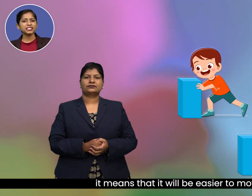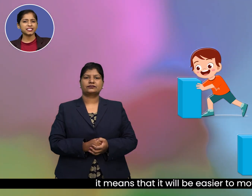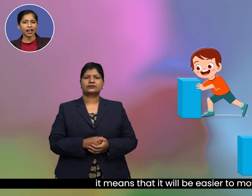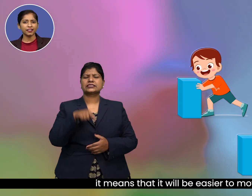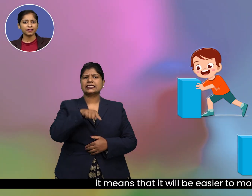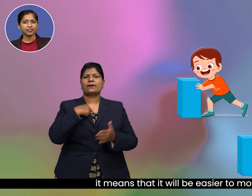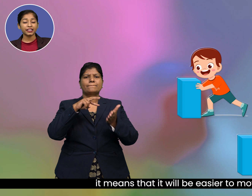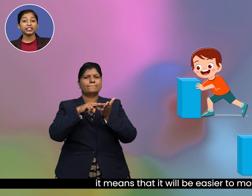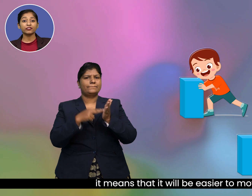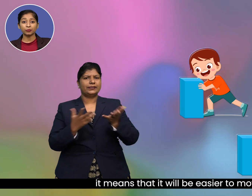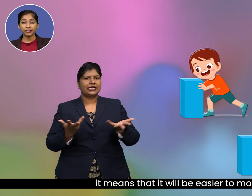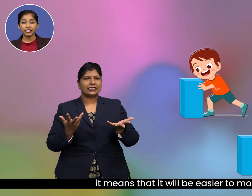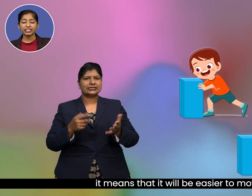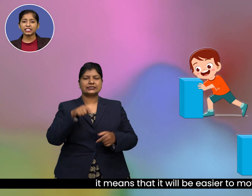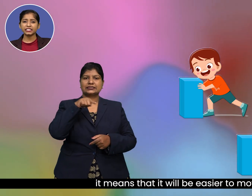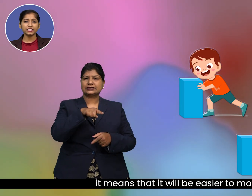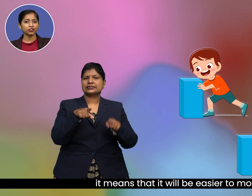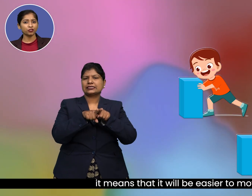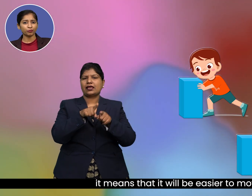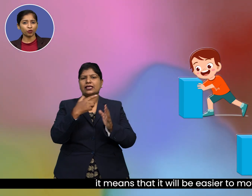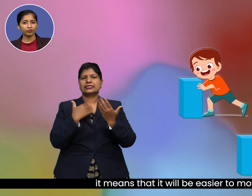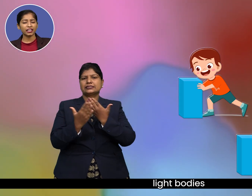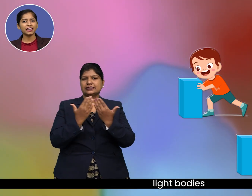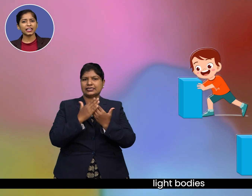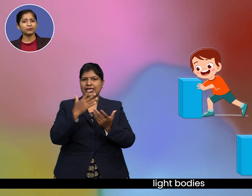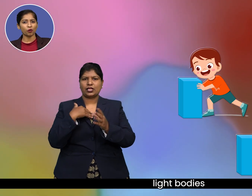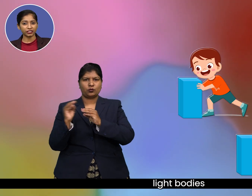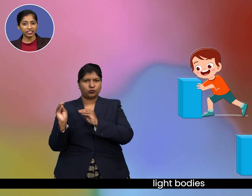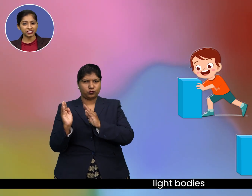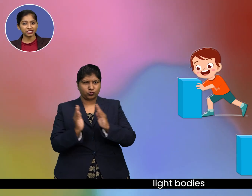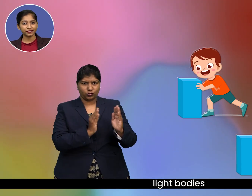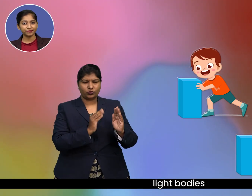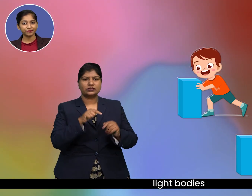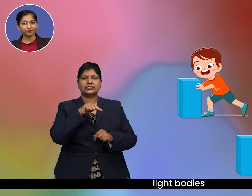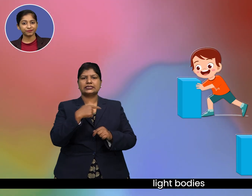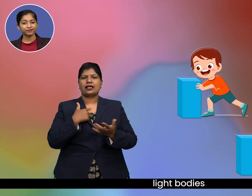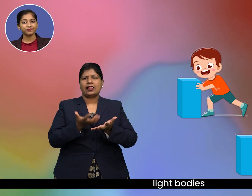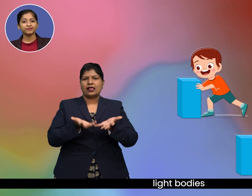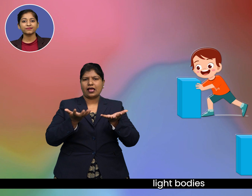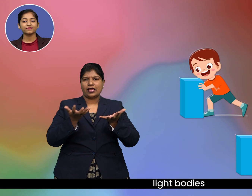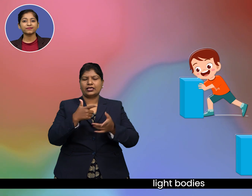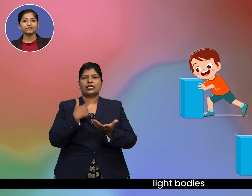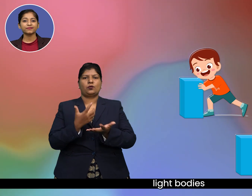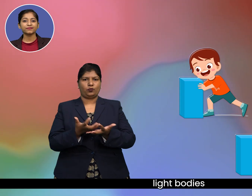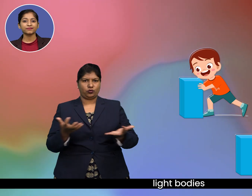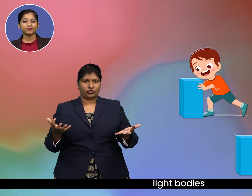it means that it will be easier to move light bodies